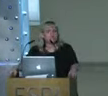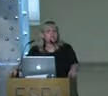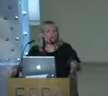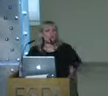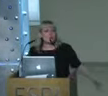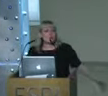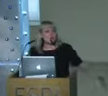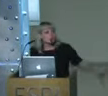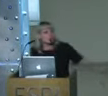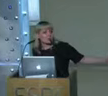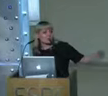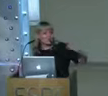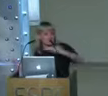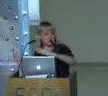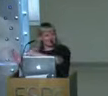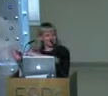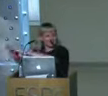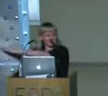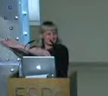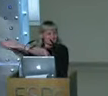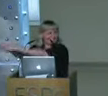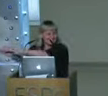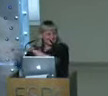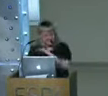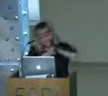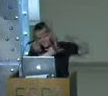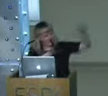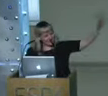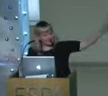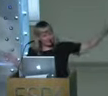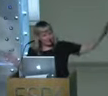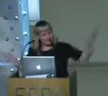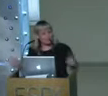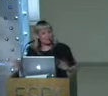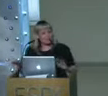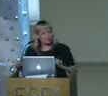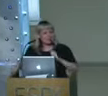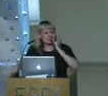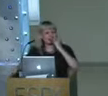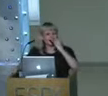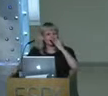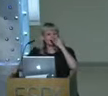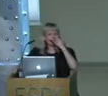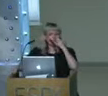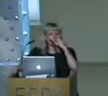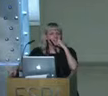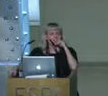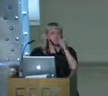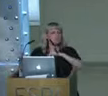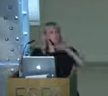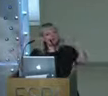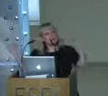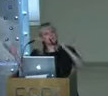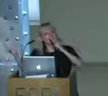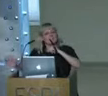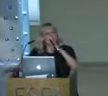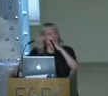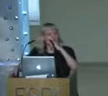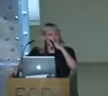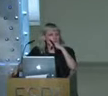It's not about all creation should go in this direction. We're still going to have the whole gamut, most definitely, but the open